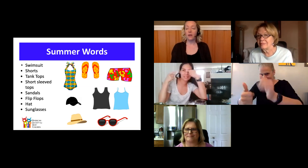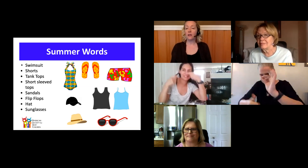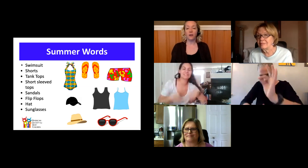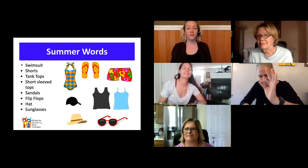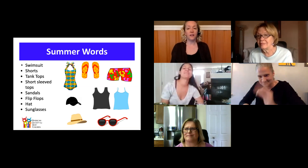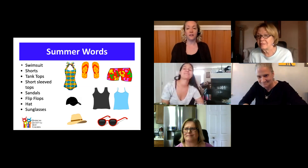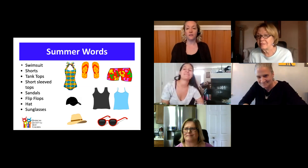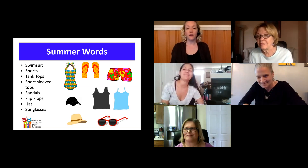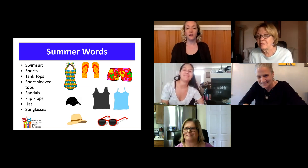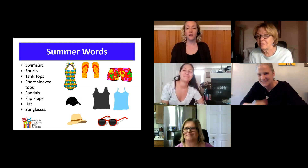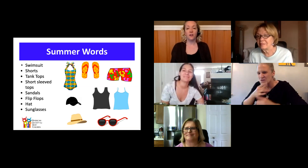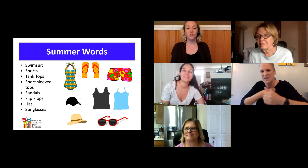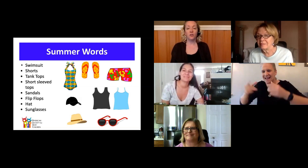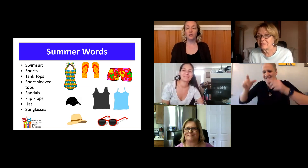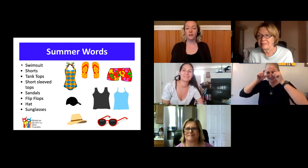like sunglasses.